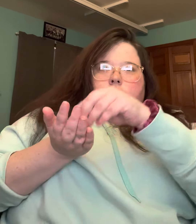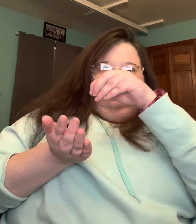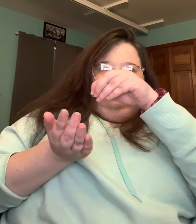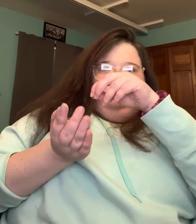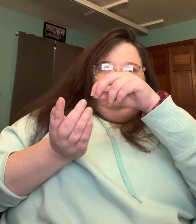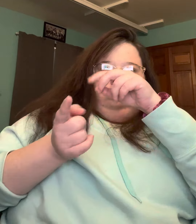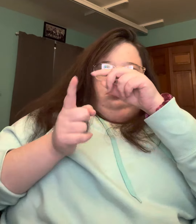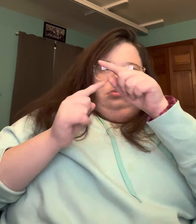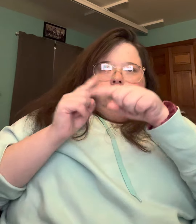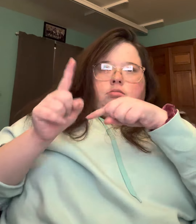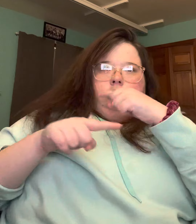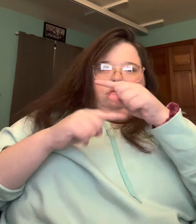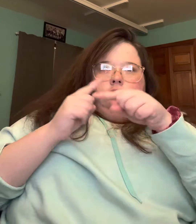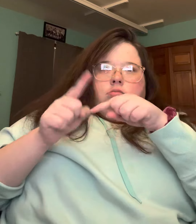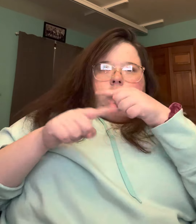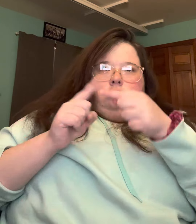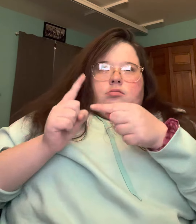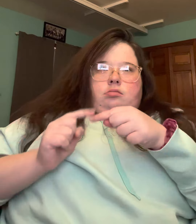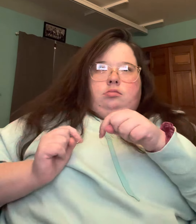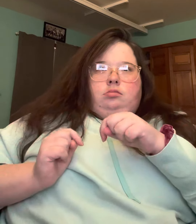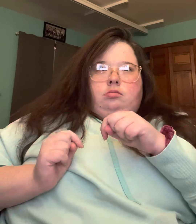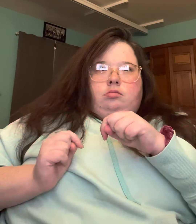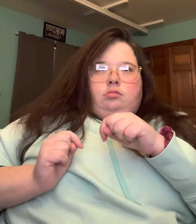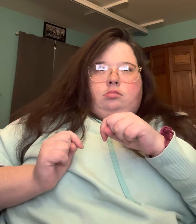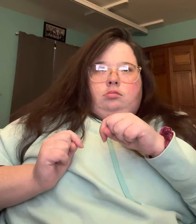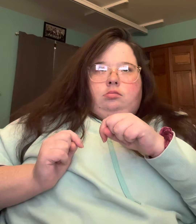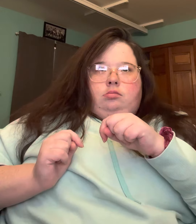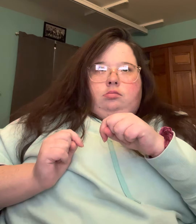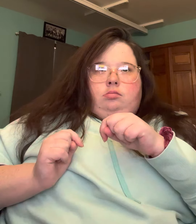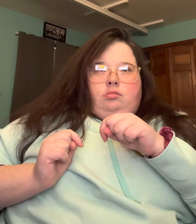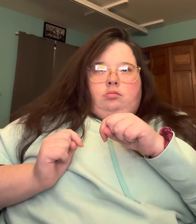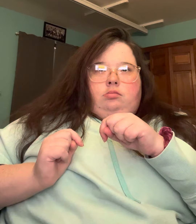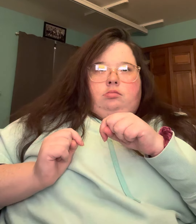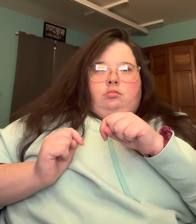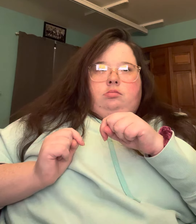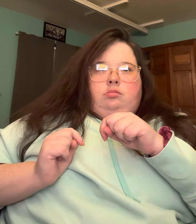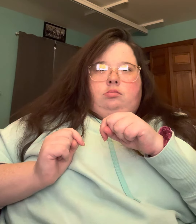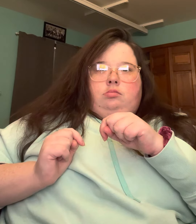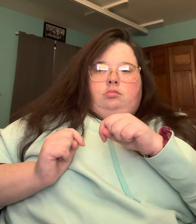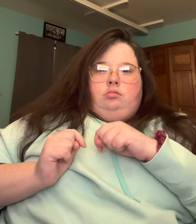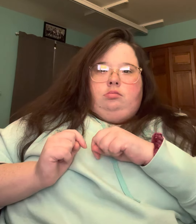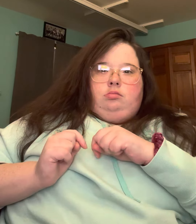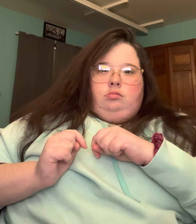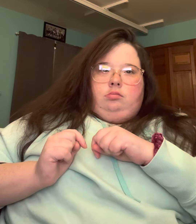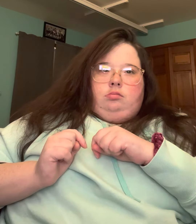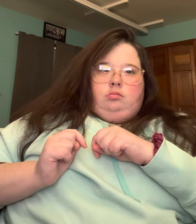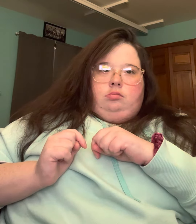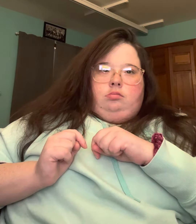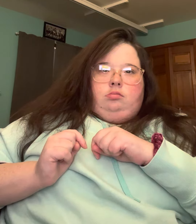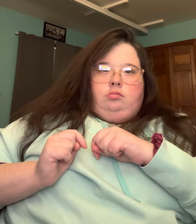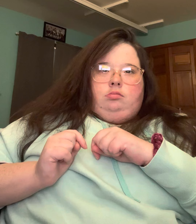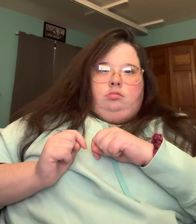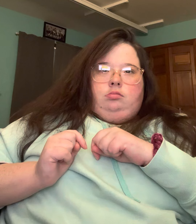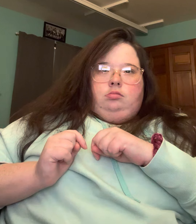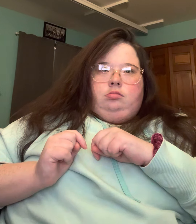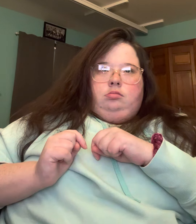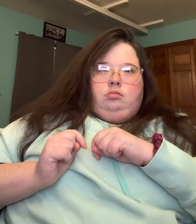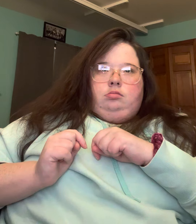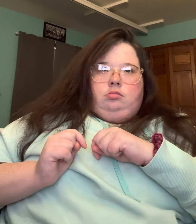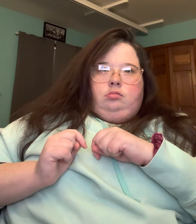learning sign. So now we're going to talk about some questions you can ask when you're meeting someone. First,